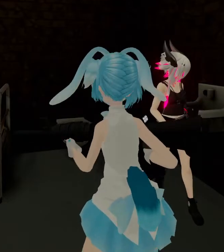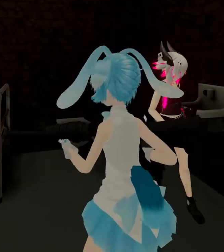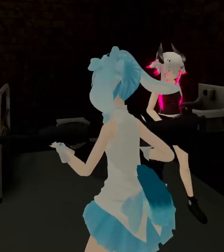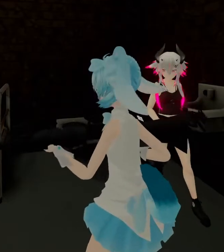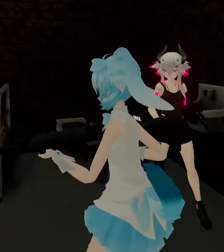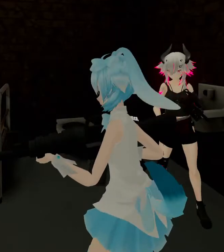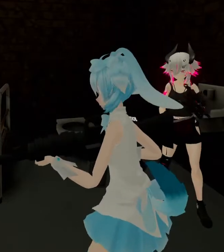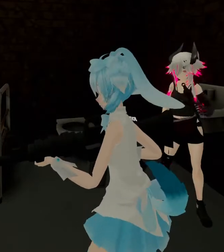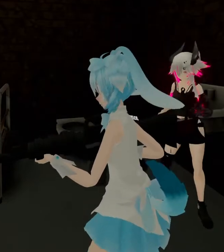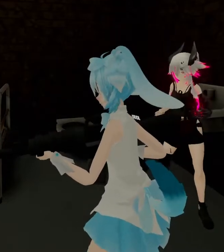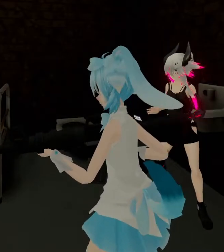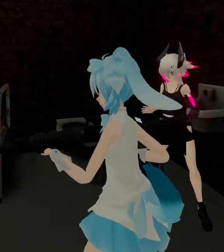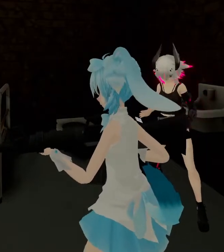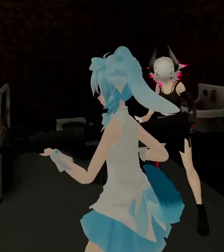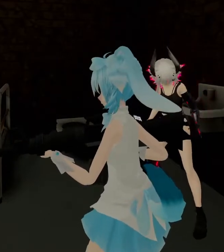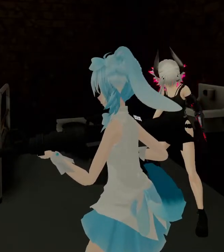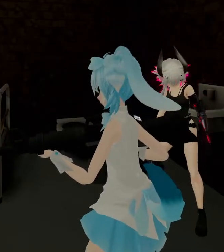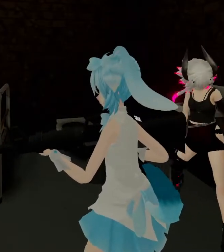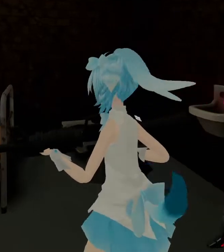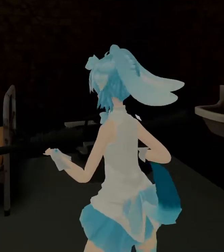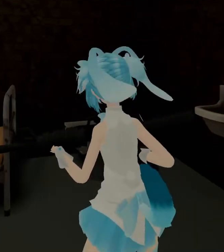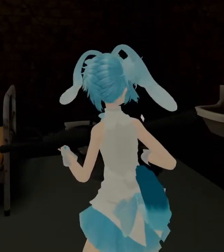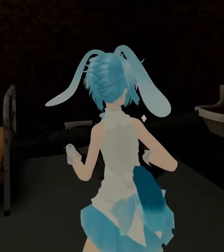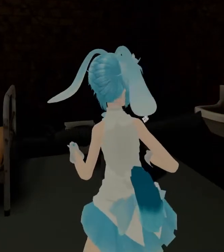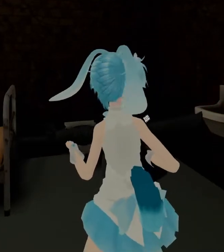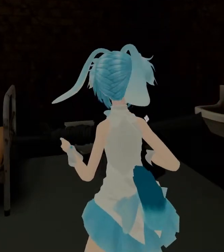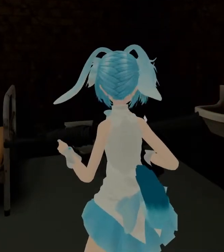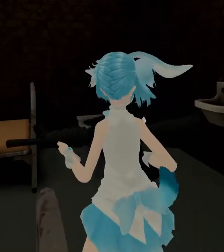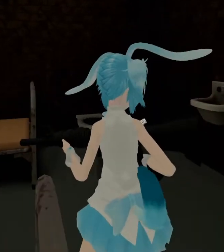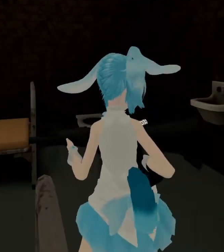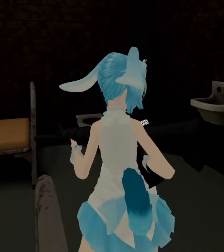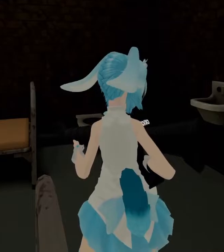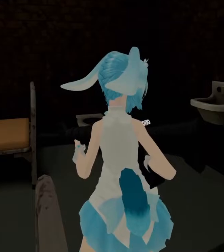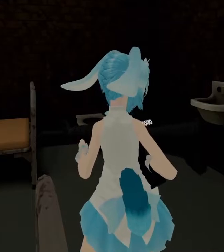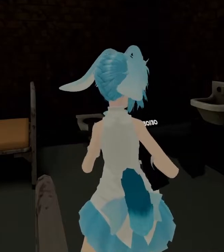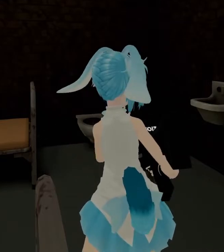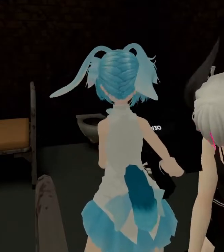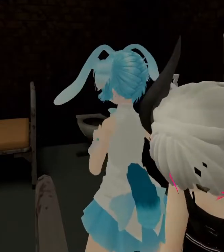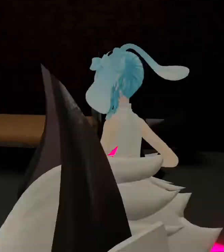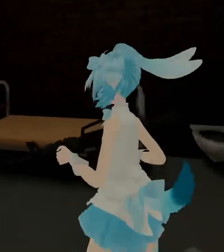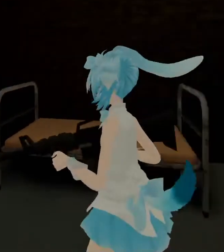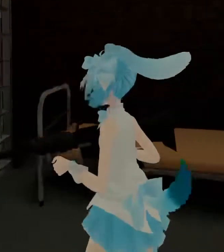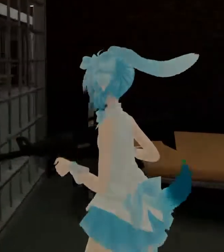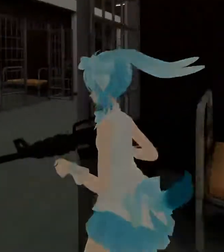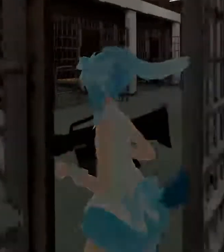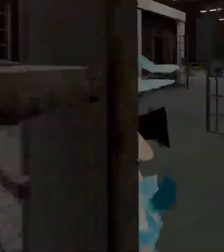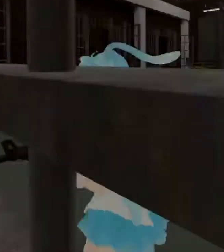Alert! prisoner is opening the